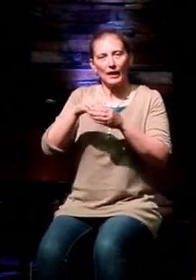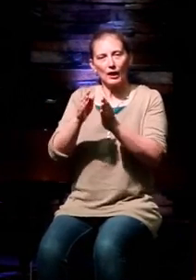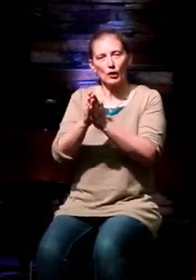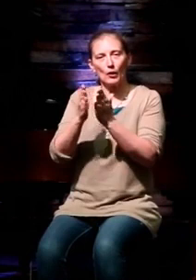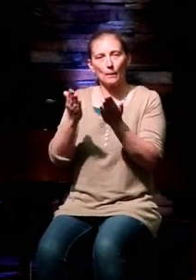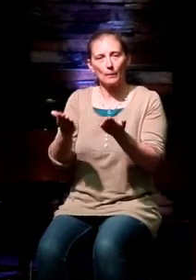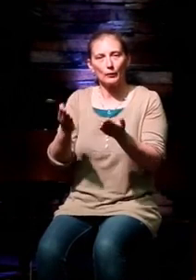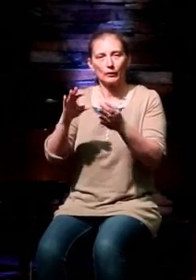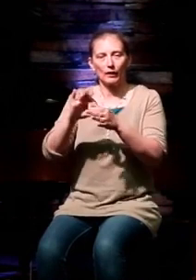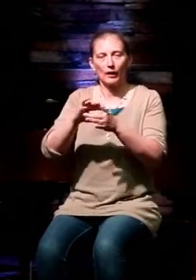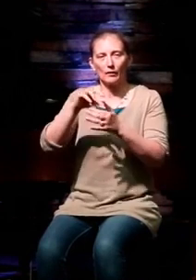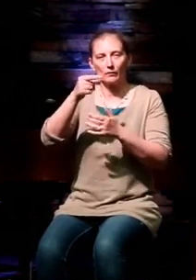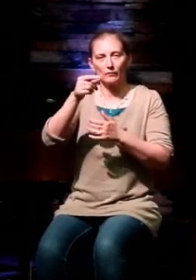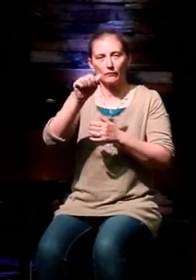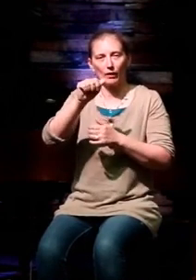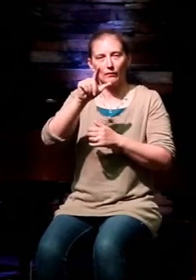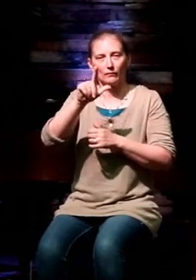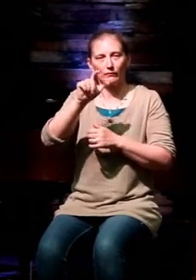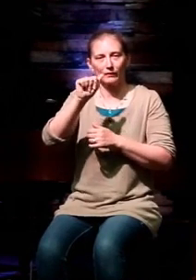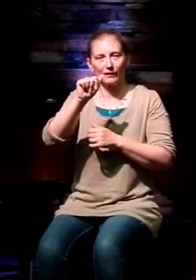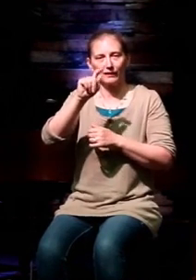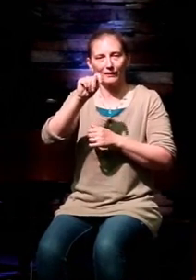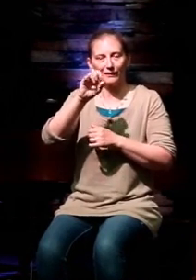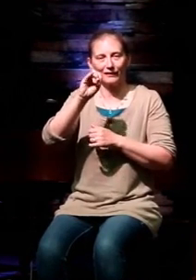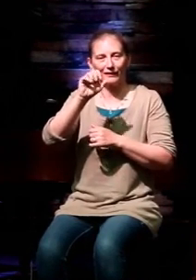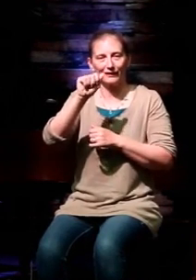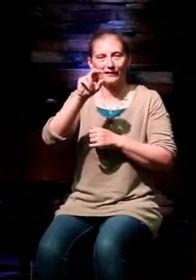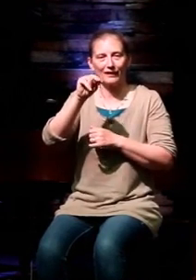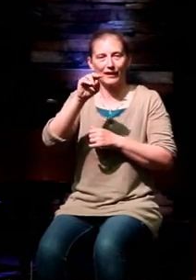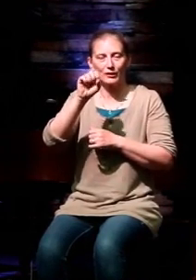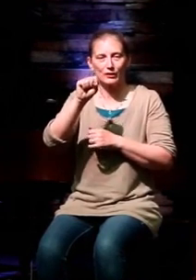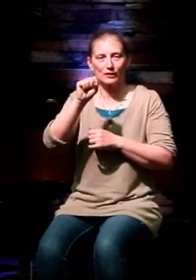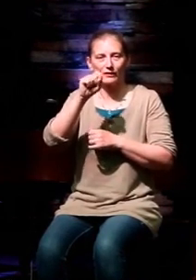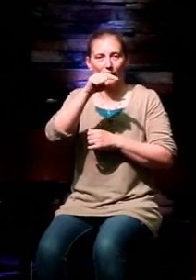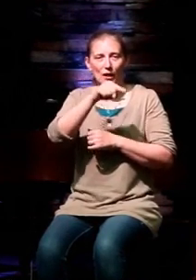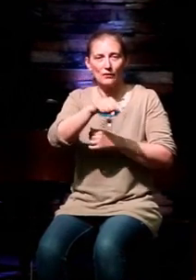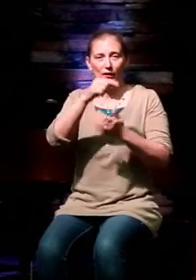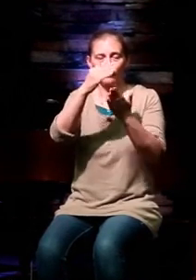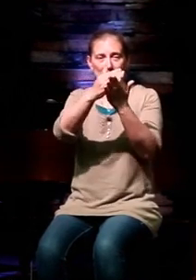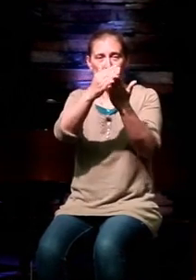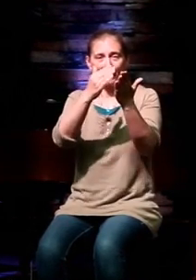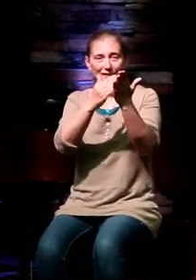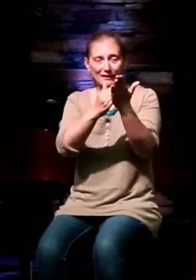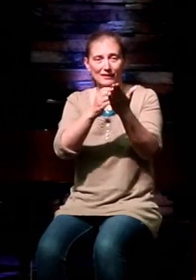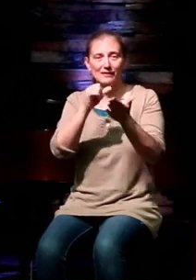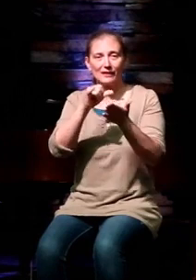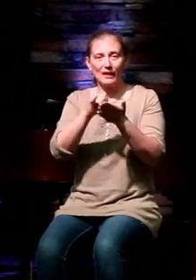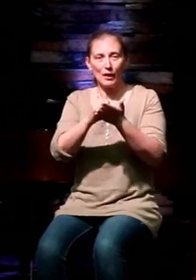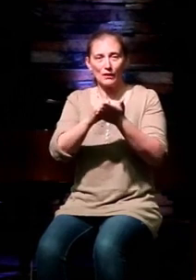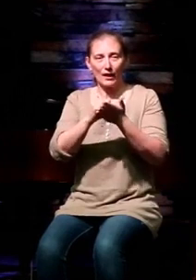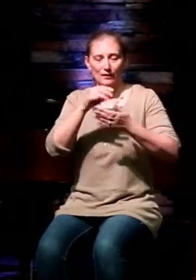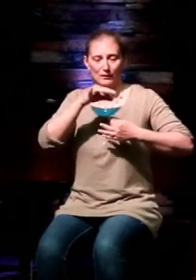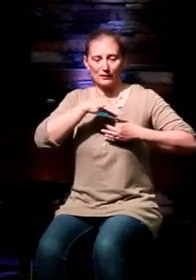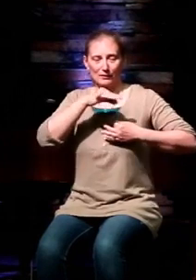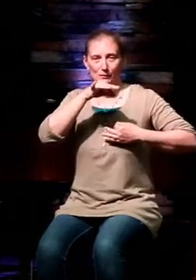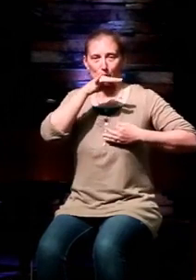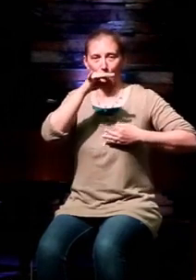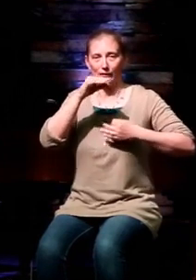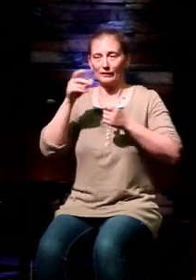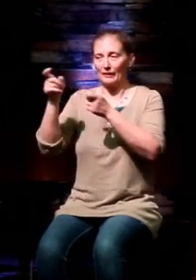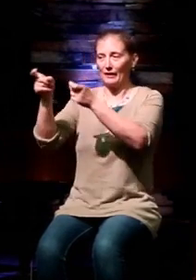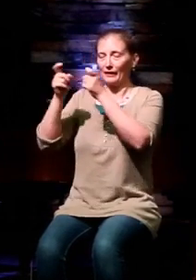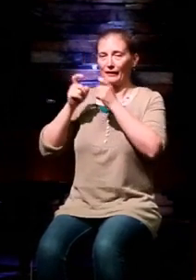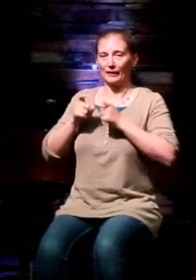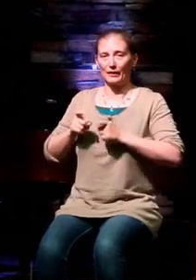of 9 things that the Spirit brings into our lives. They're called the fruit of the Spirit. Love, joy, peace,